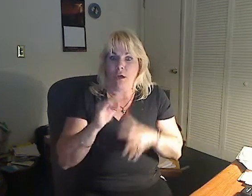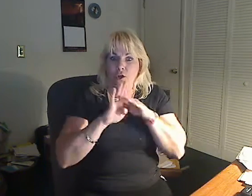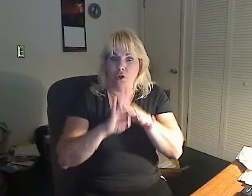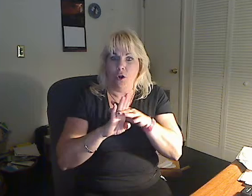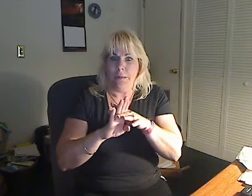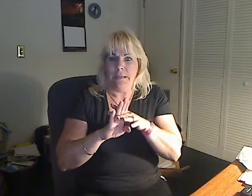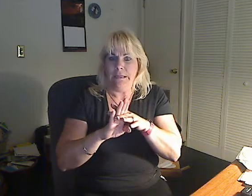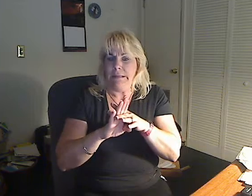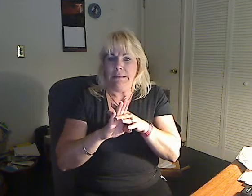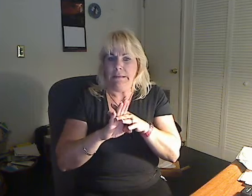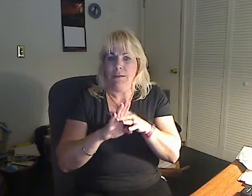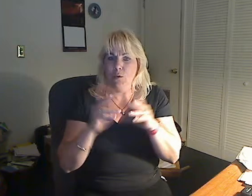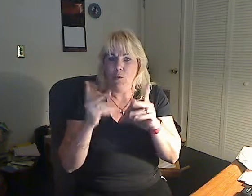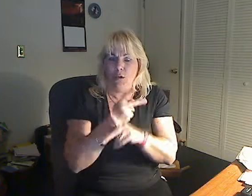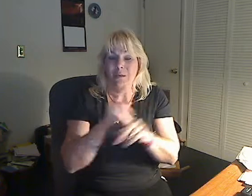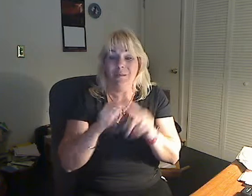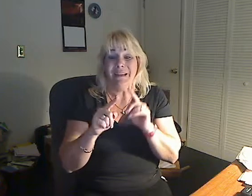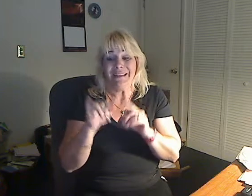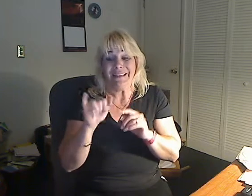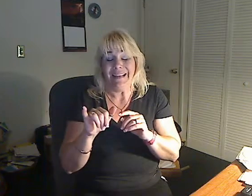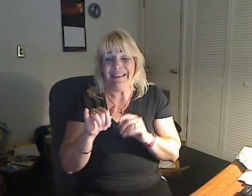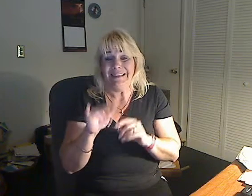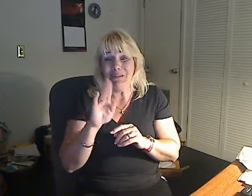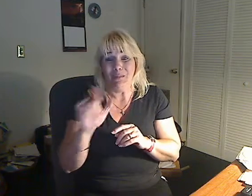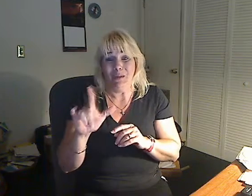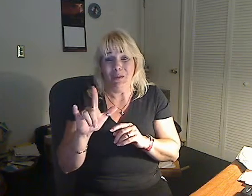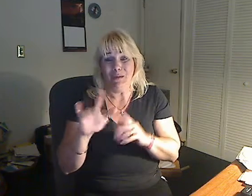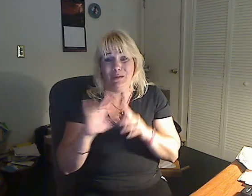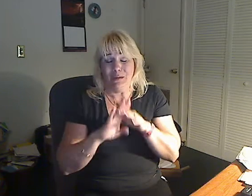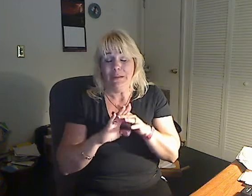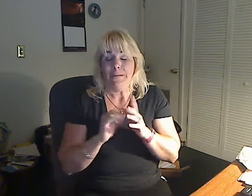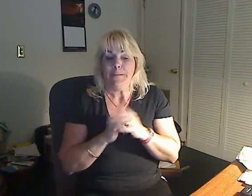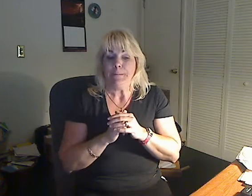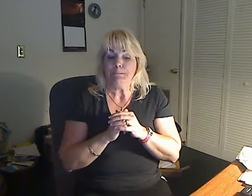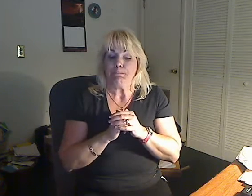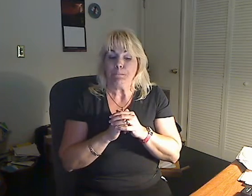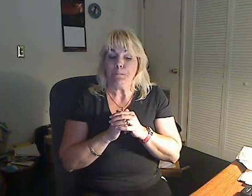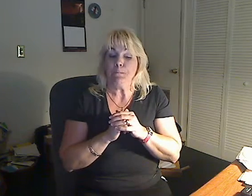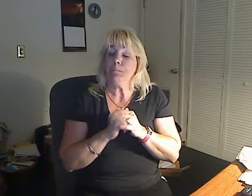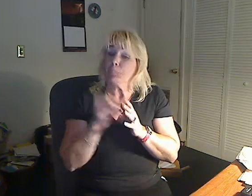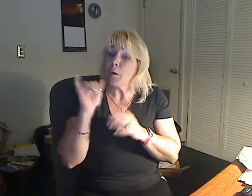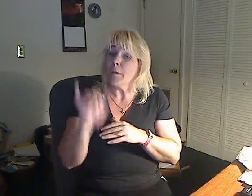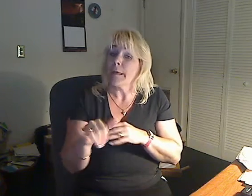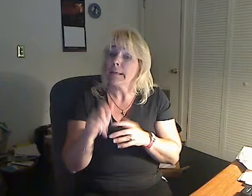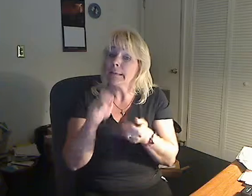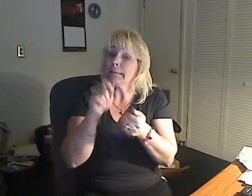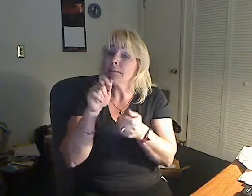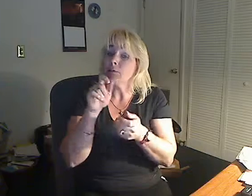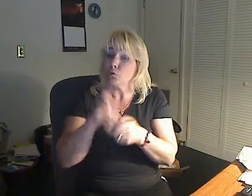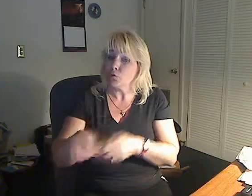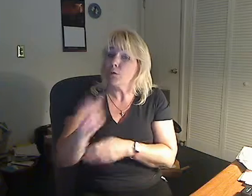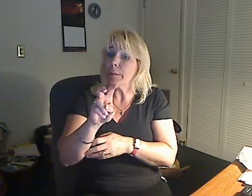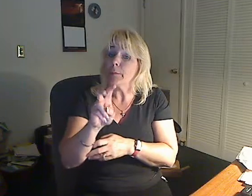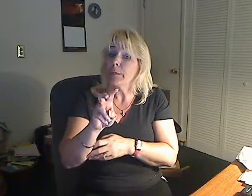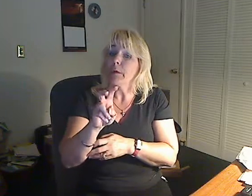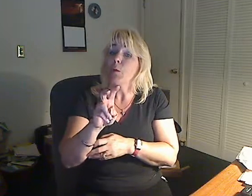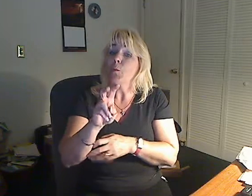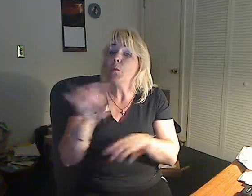that particular trip also, we did a night dive, and we saw octopus. They were amazing. We also